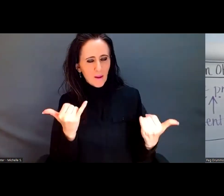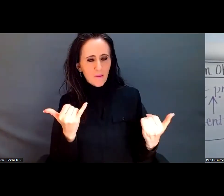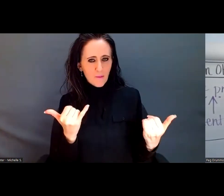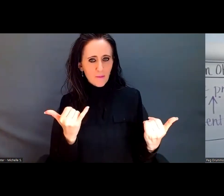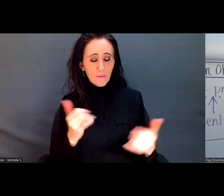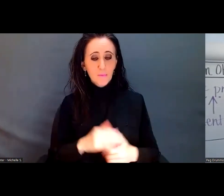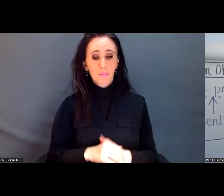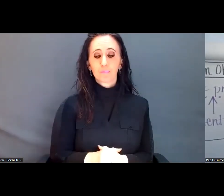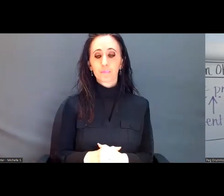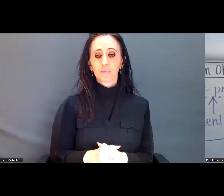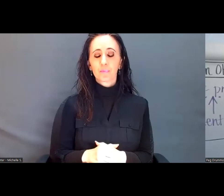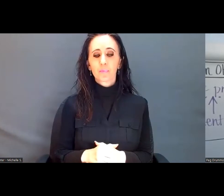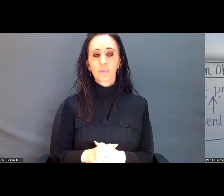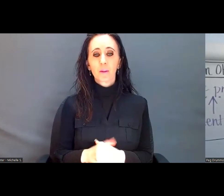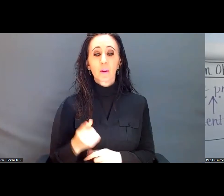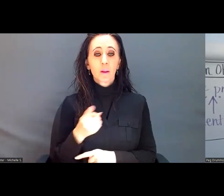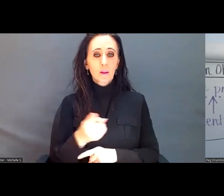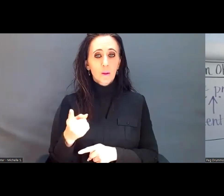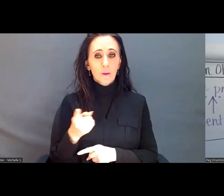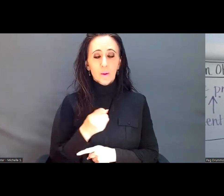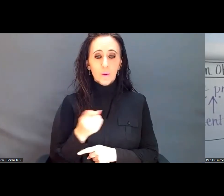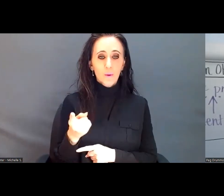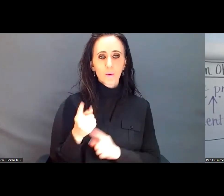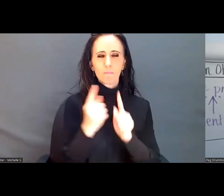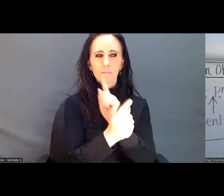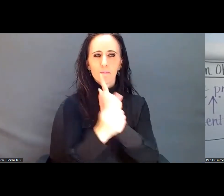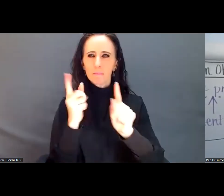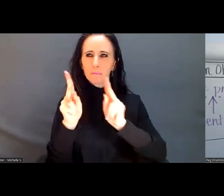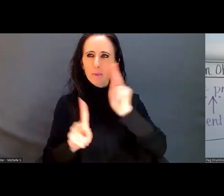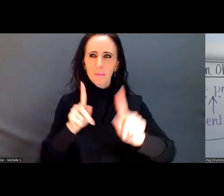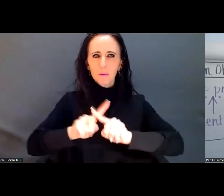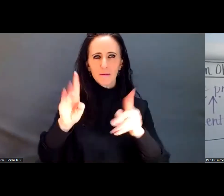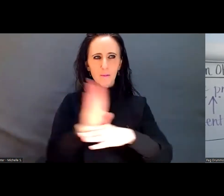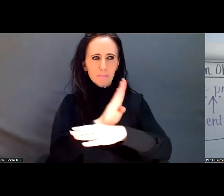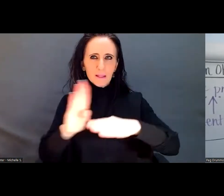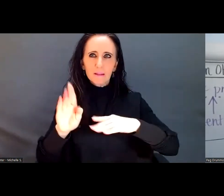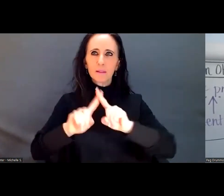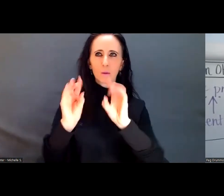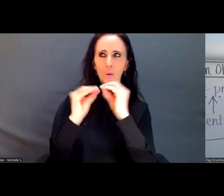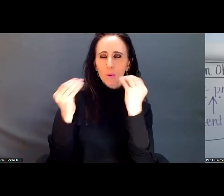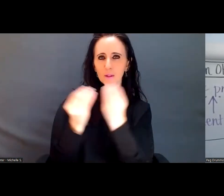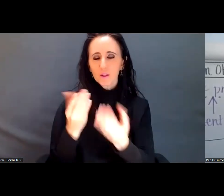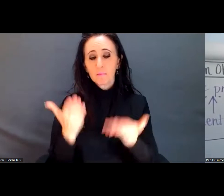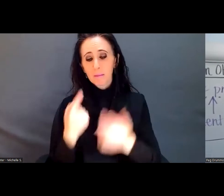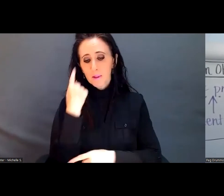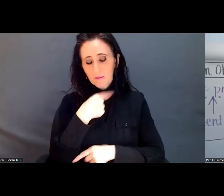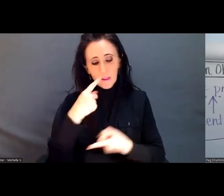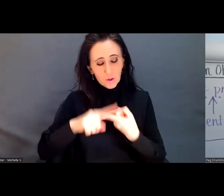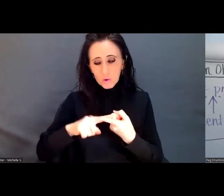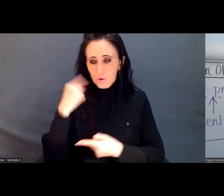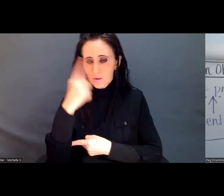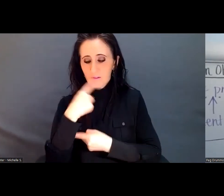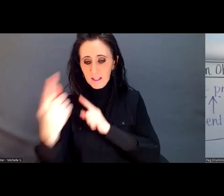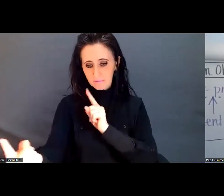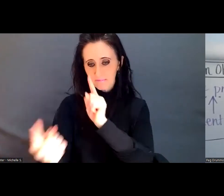When you go see people out in the field, whether that looks like face-to-face or maybe it's online, maybe